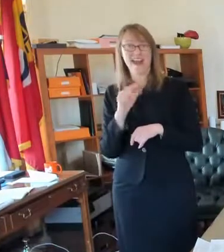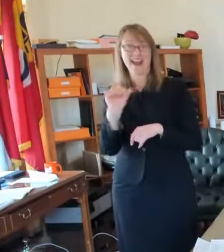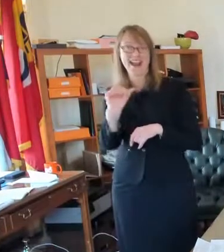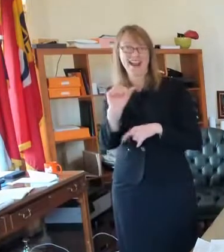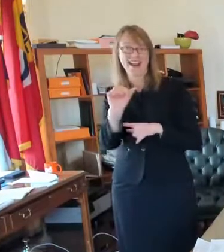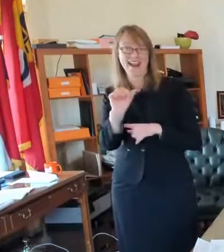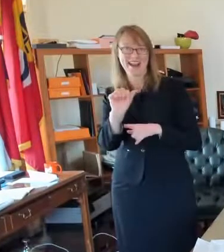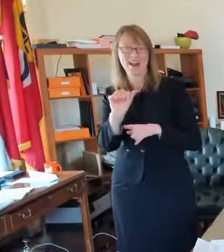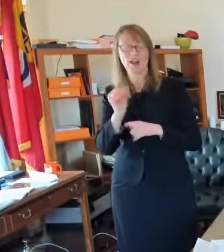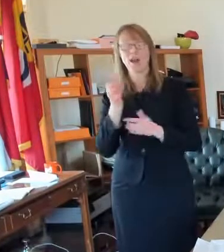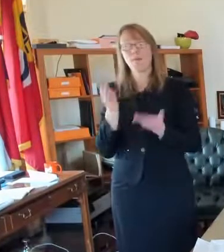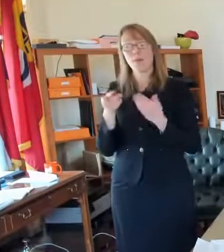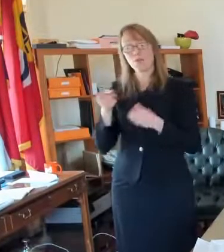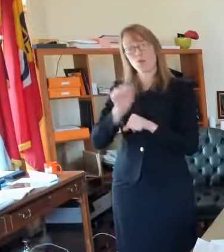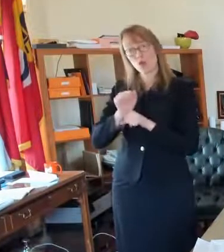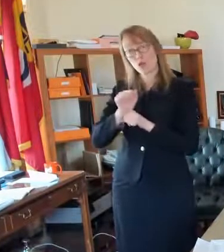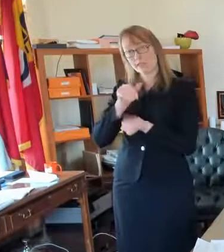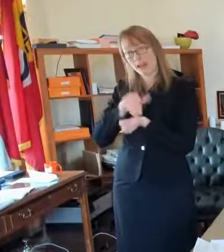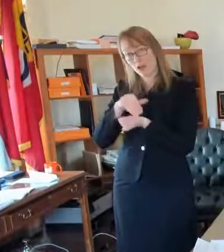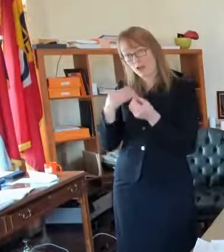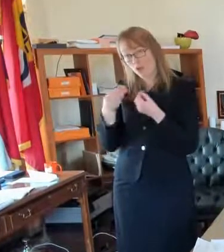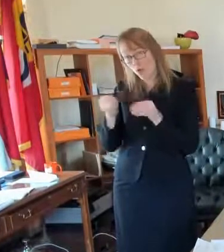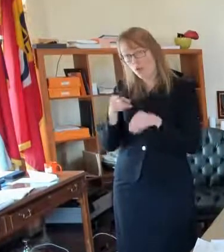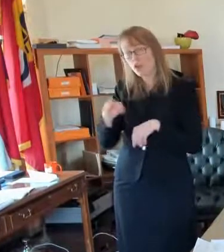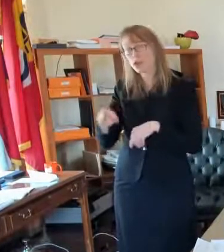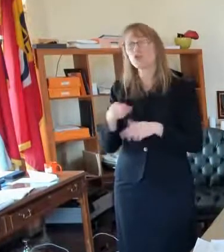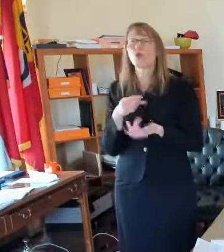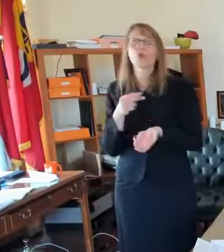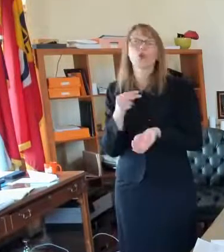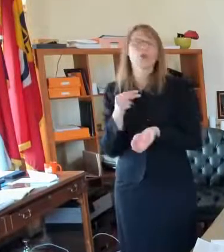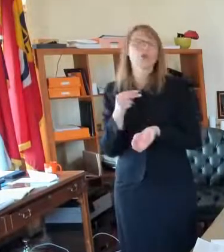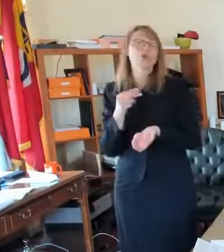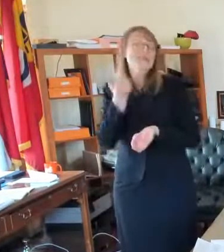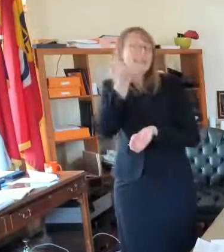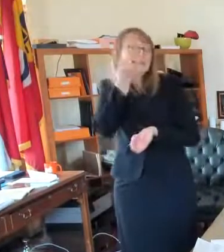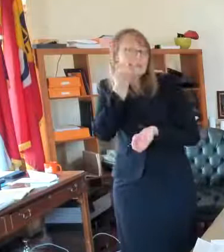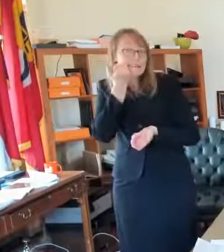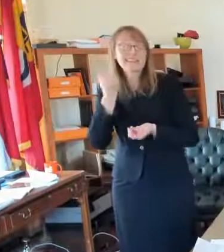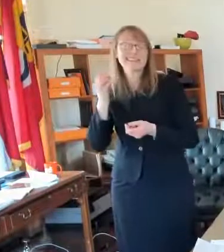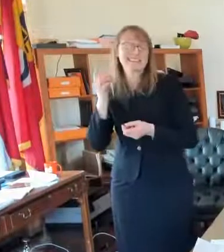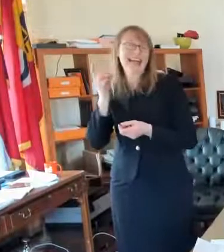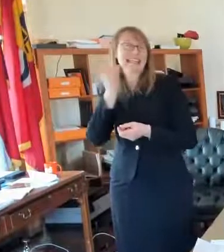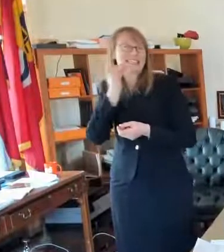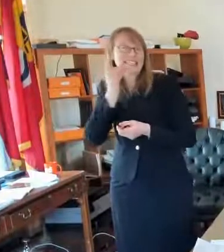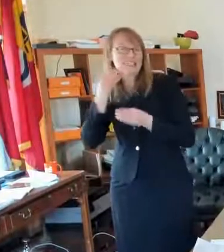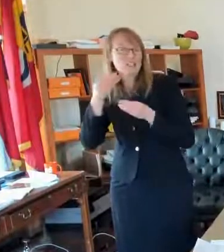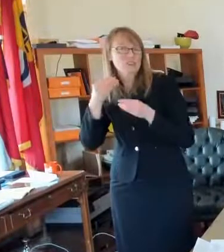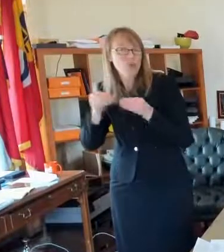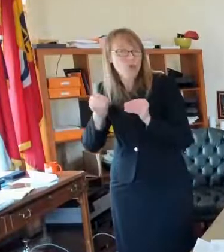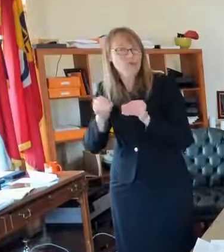And maybe you work in a doctor's office or an urgent care office or a dentist office. I mean, there are a number